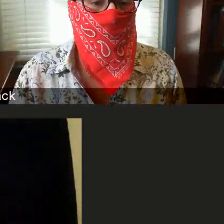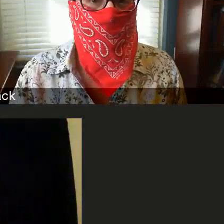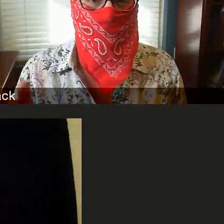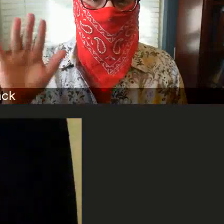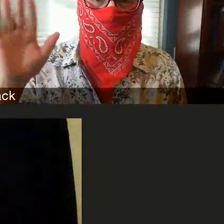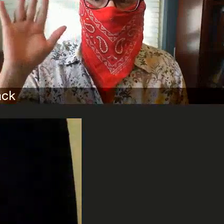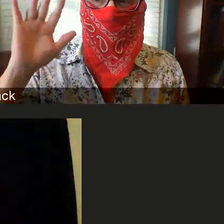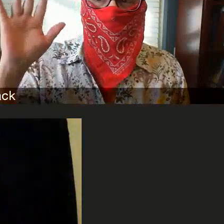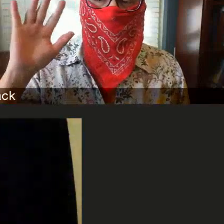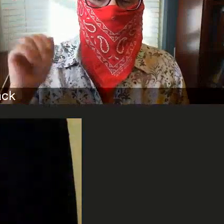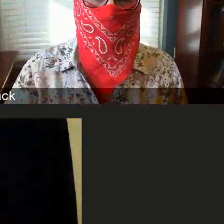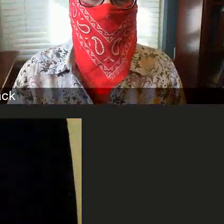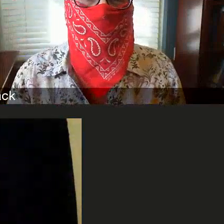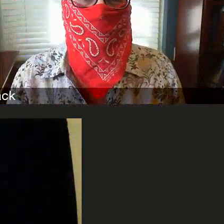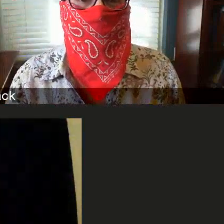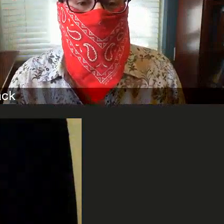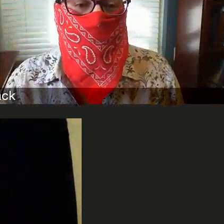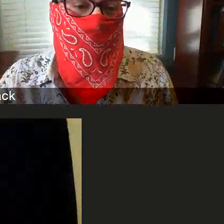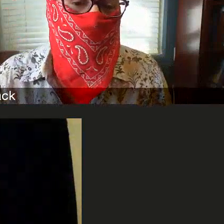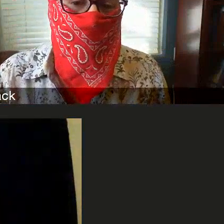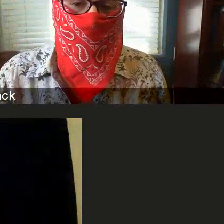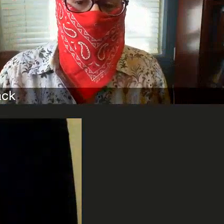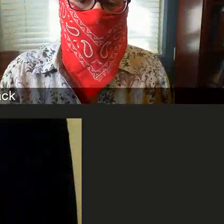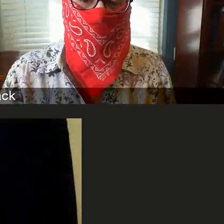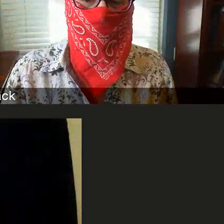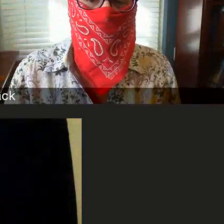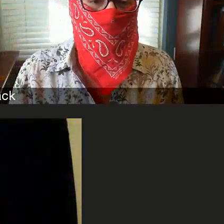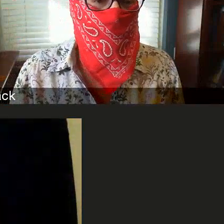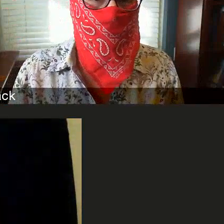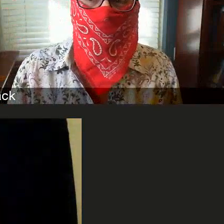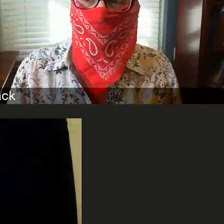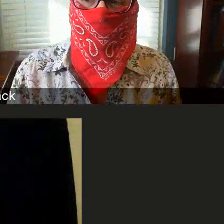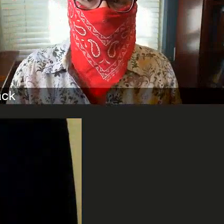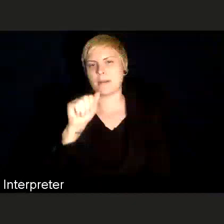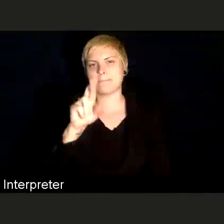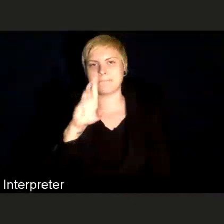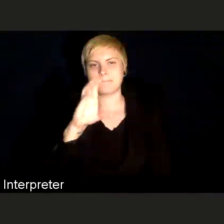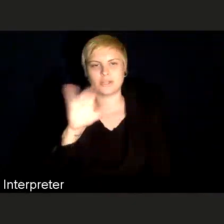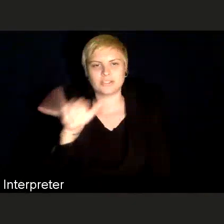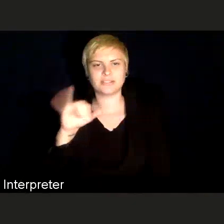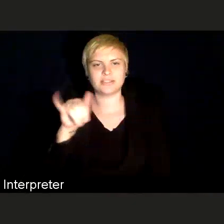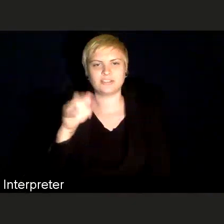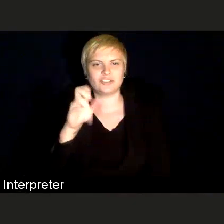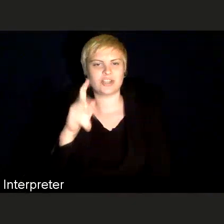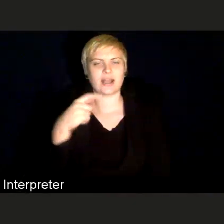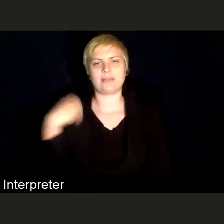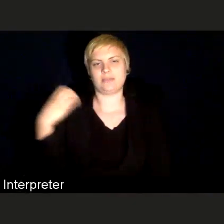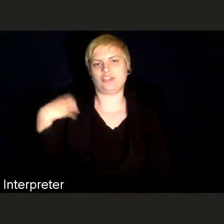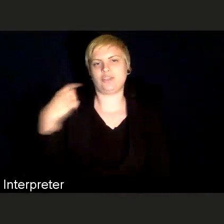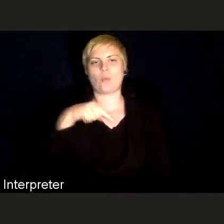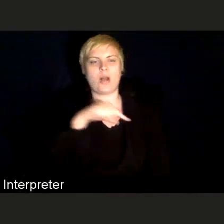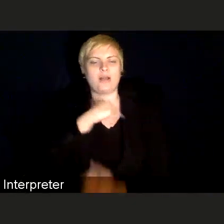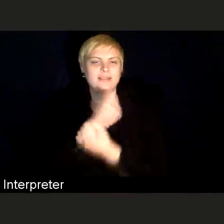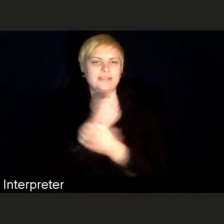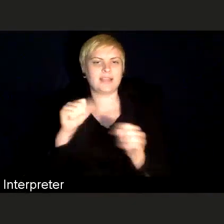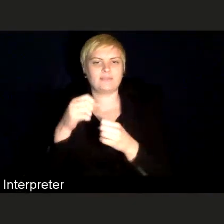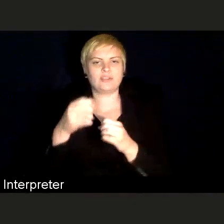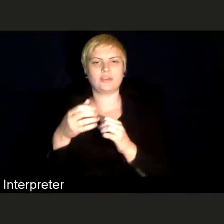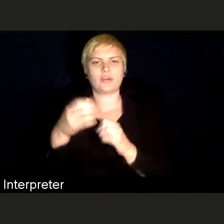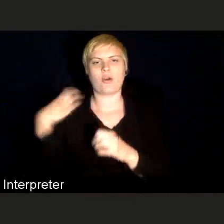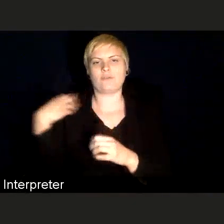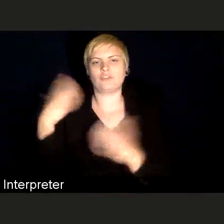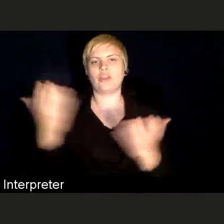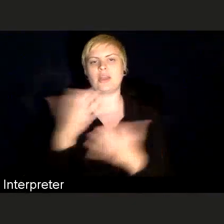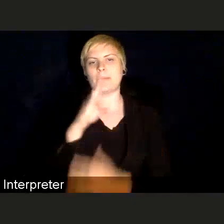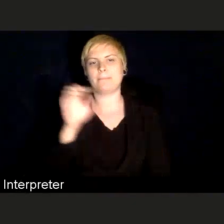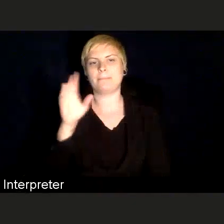Hello, my name is Marcy Jack. I'm the Chief Quality and Safety Officer at Beebe Healthcare. Yes,